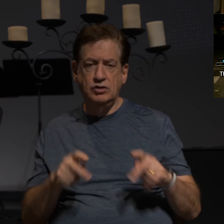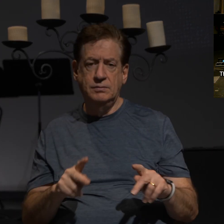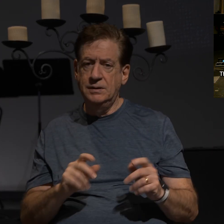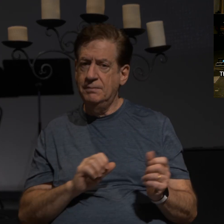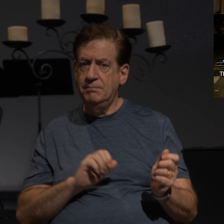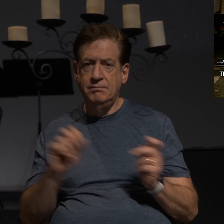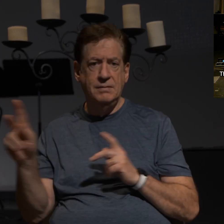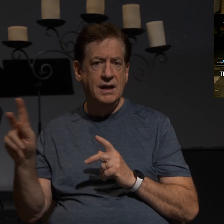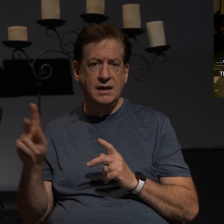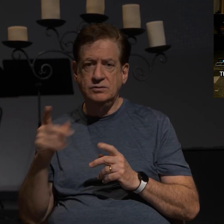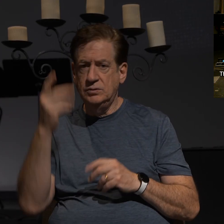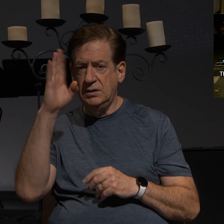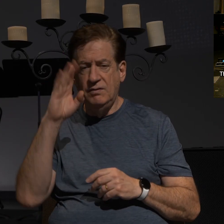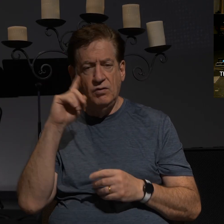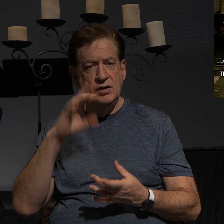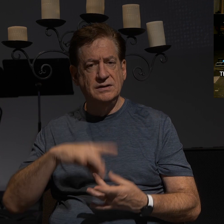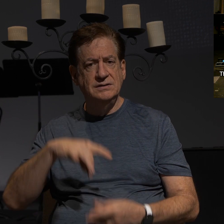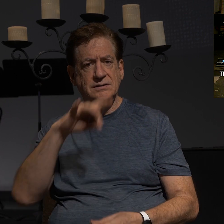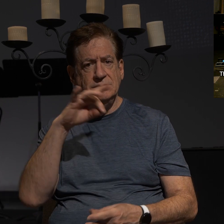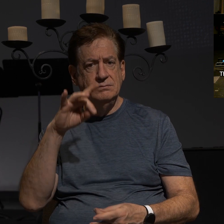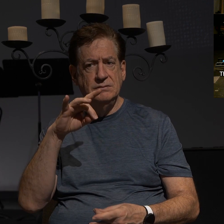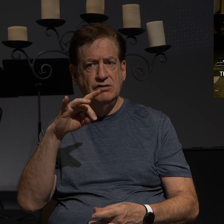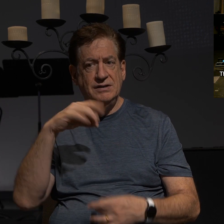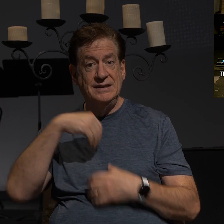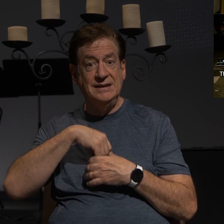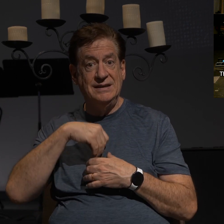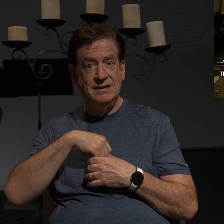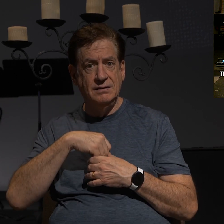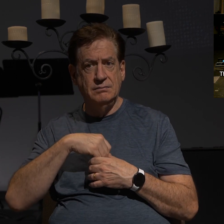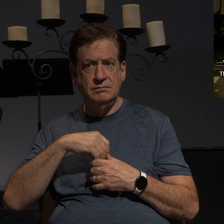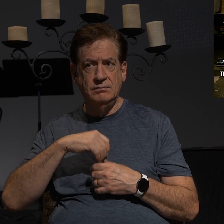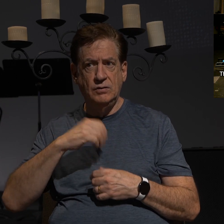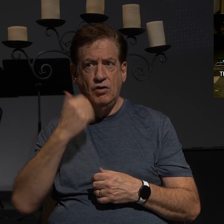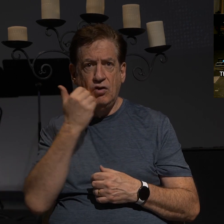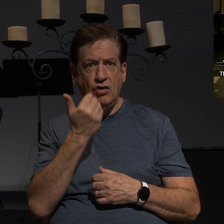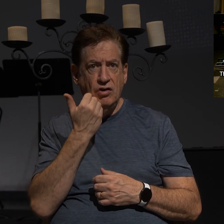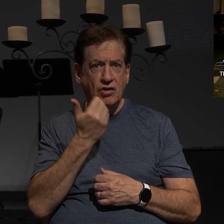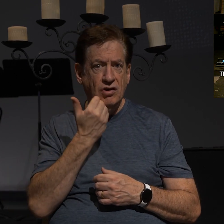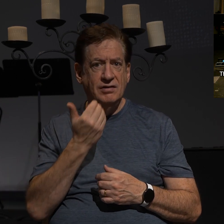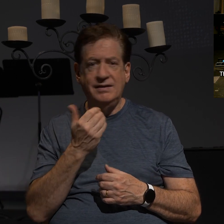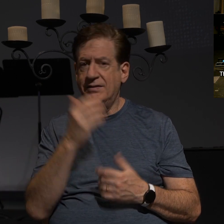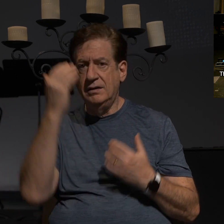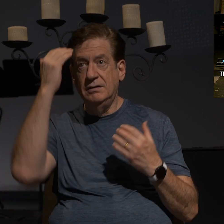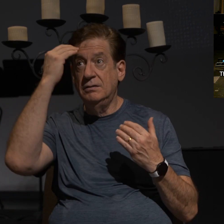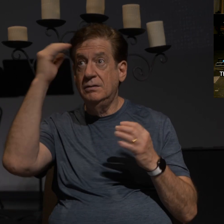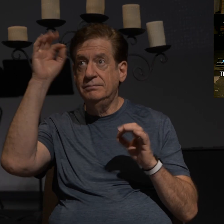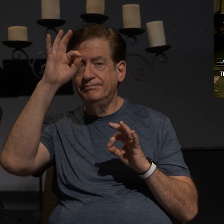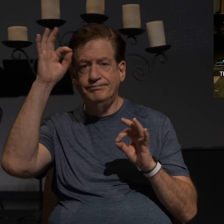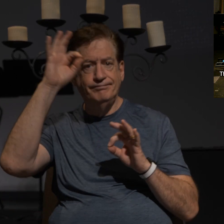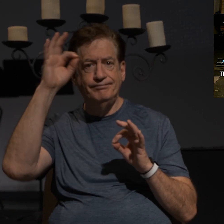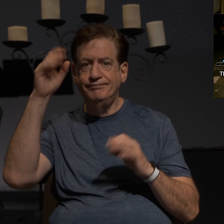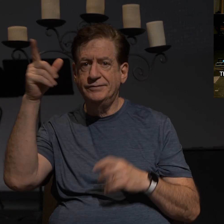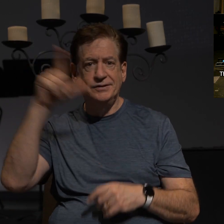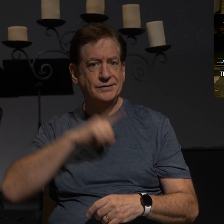their God, for the spirit of whoredom is within them, and they know not the